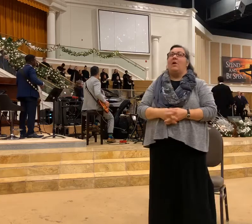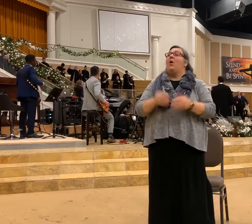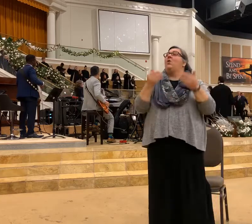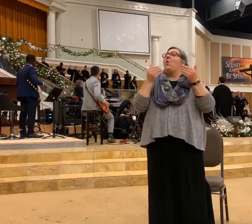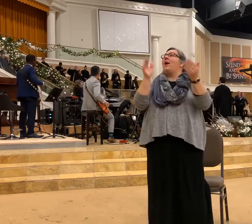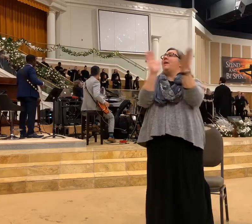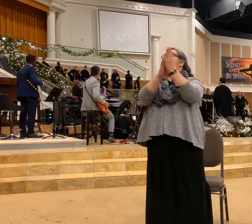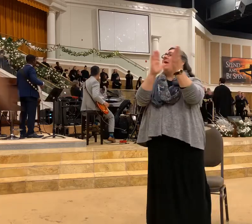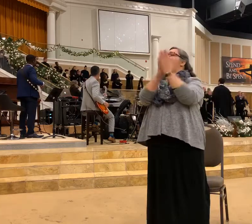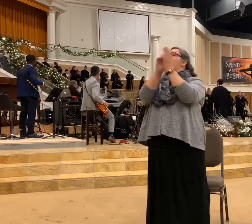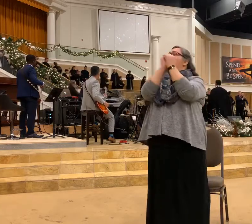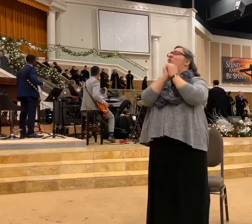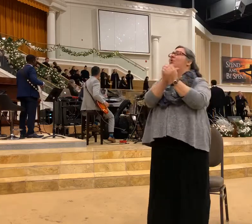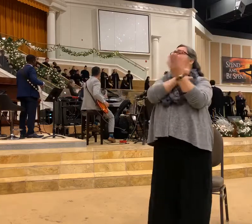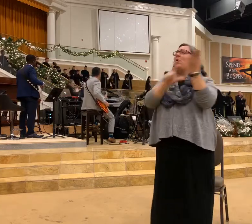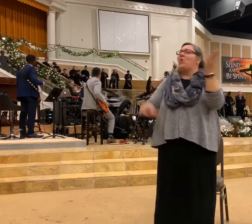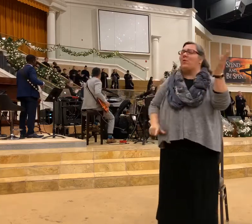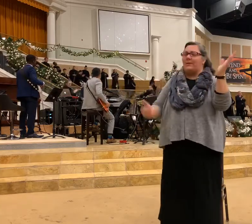give him a hand clap of worship.